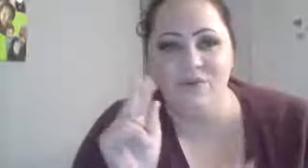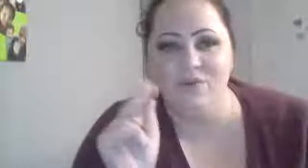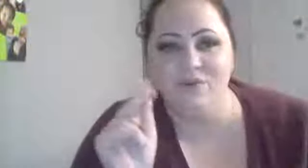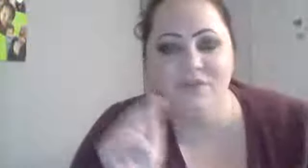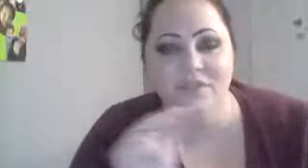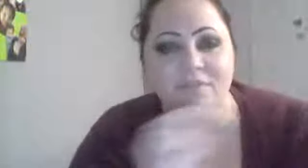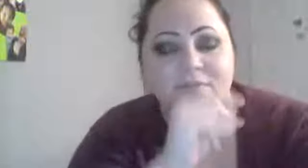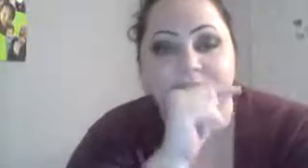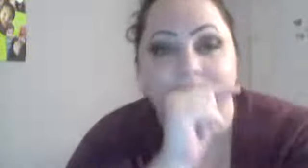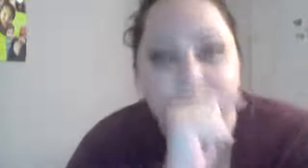no?